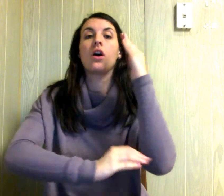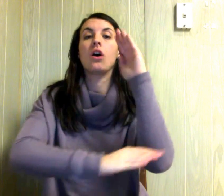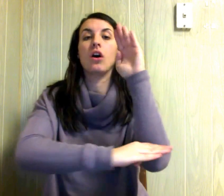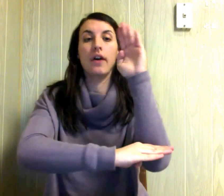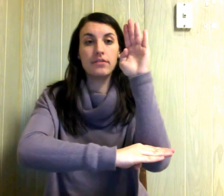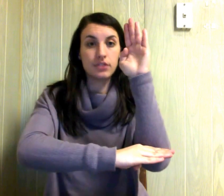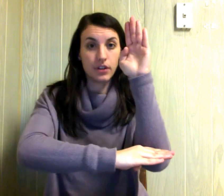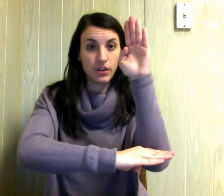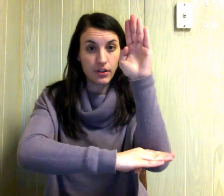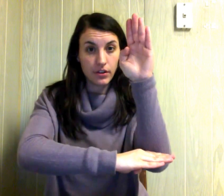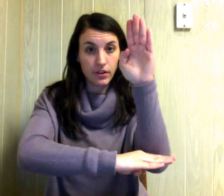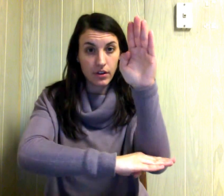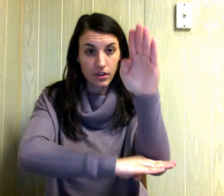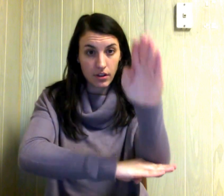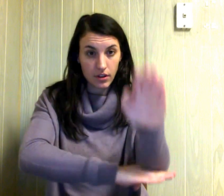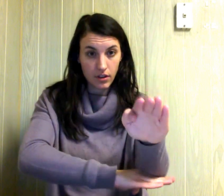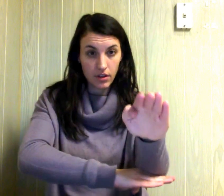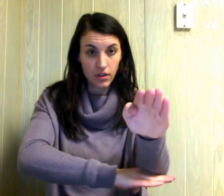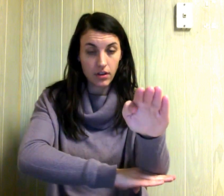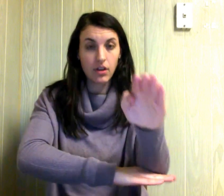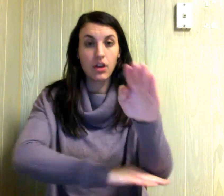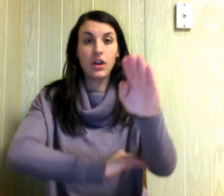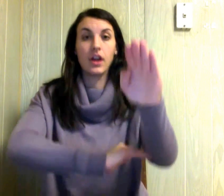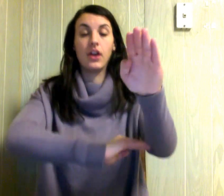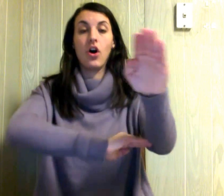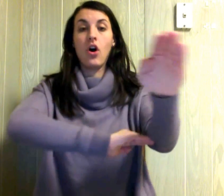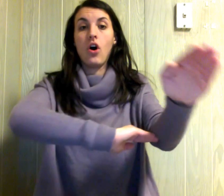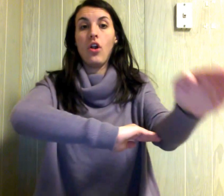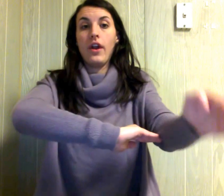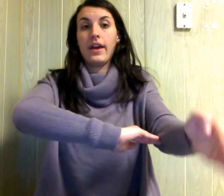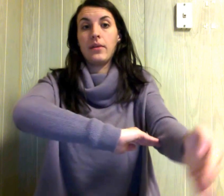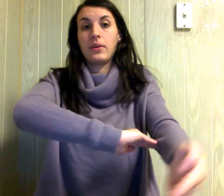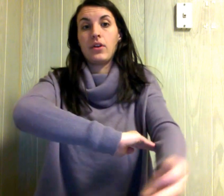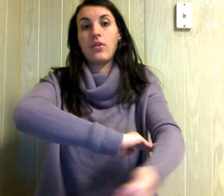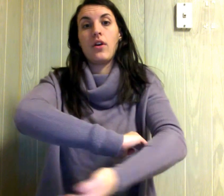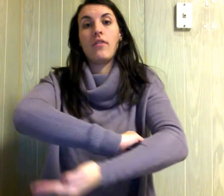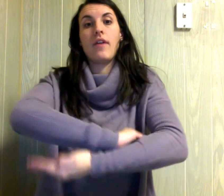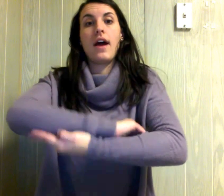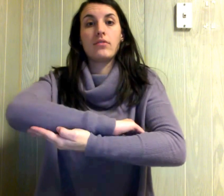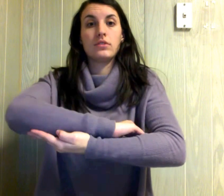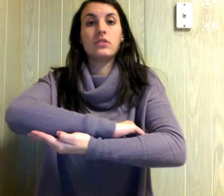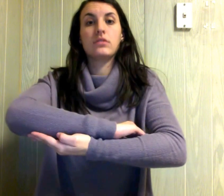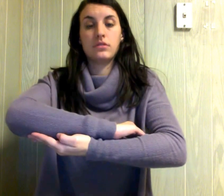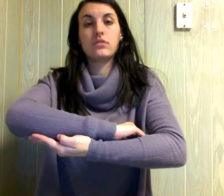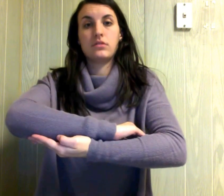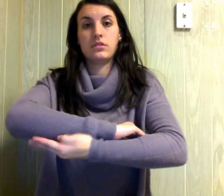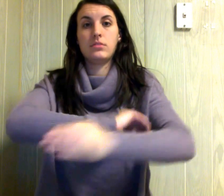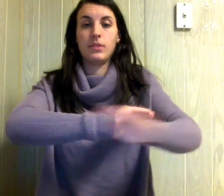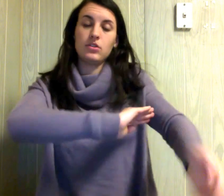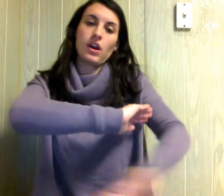all afternoon, and all night would go around to meet your